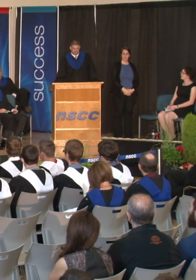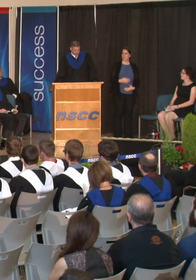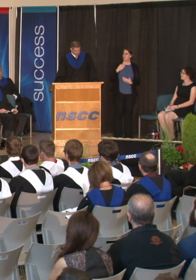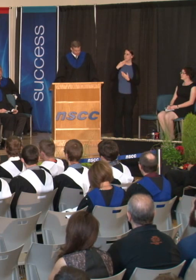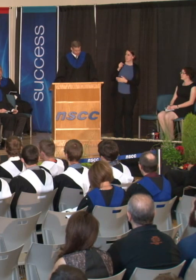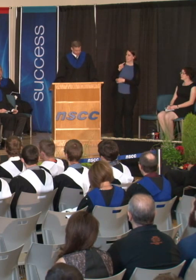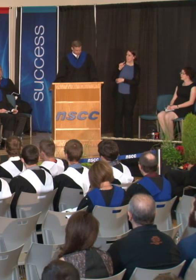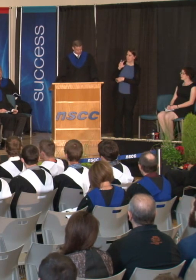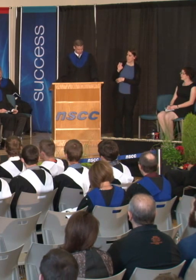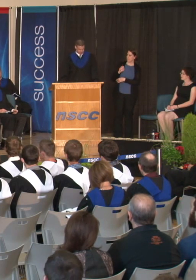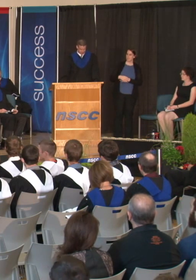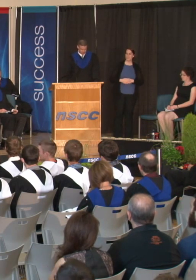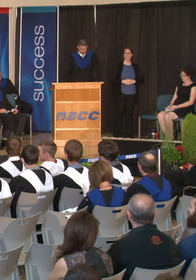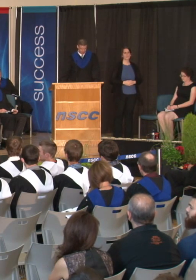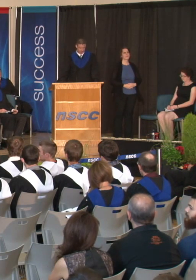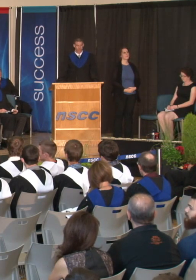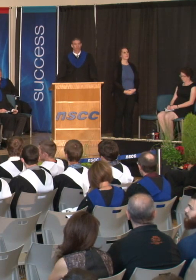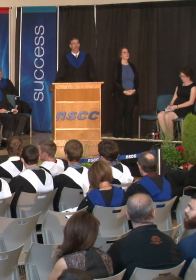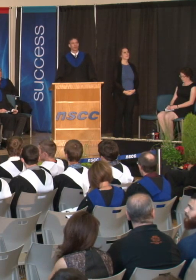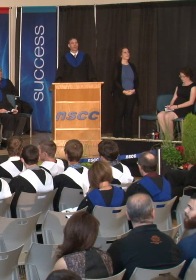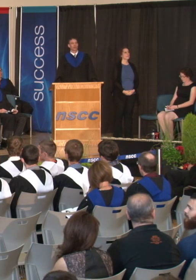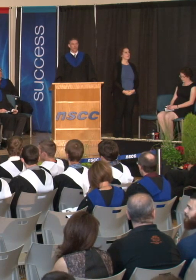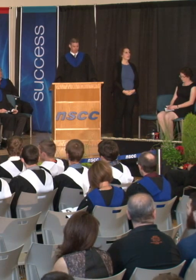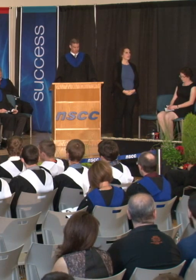Thank you very much, Keith.